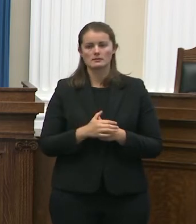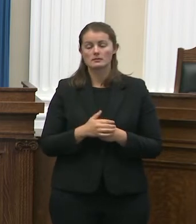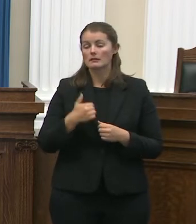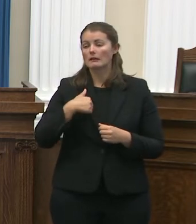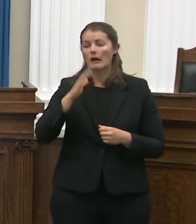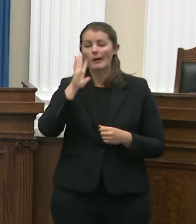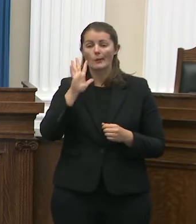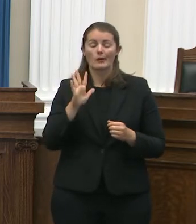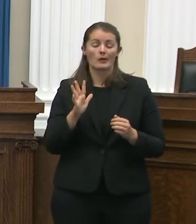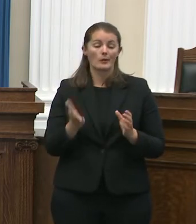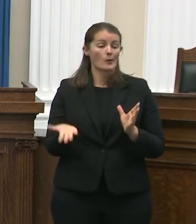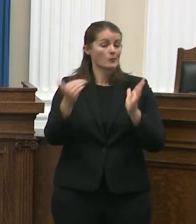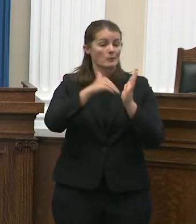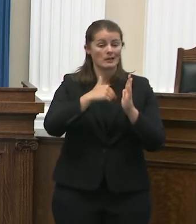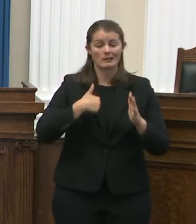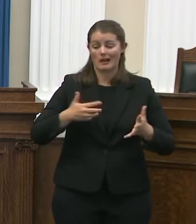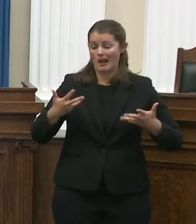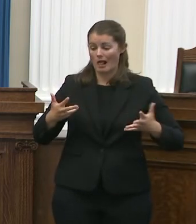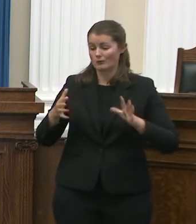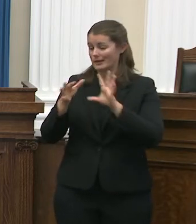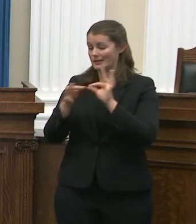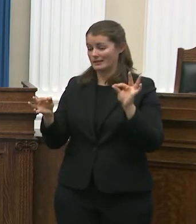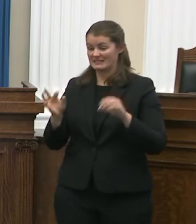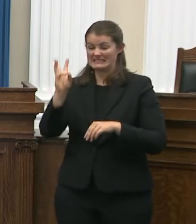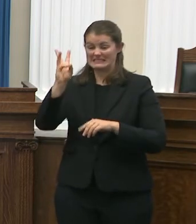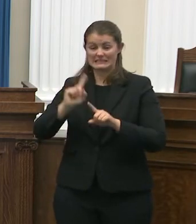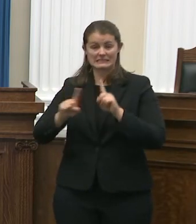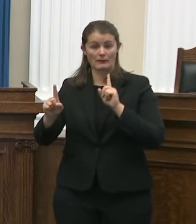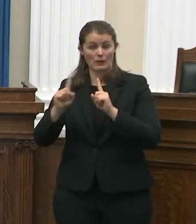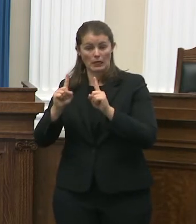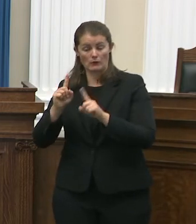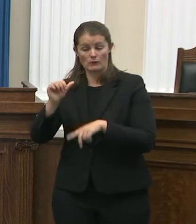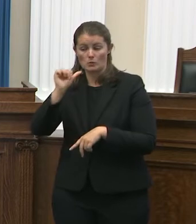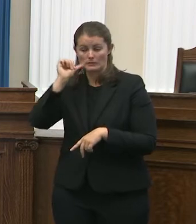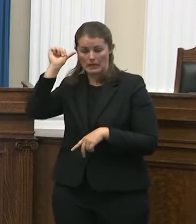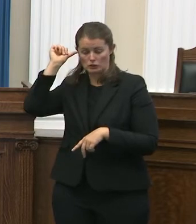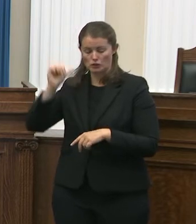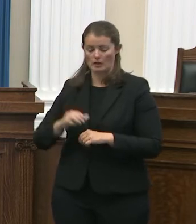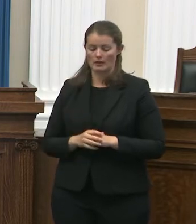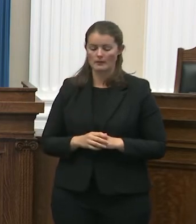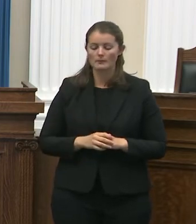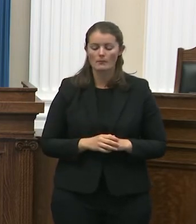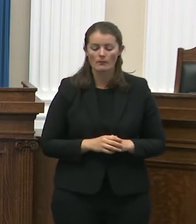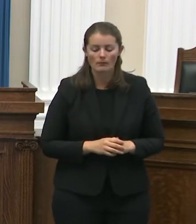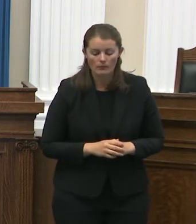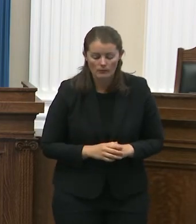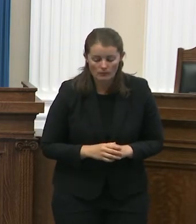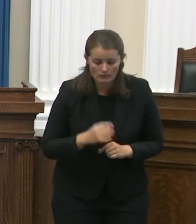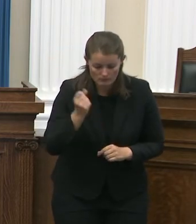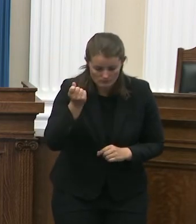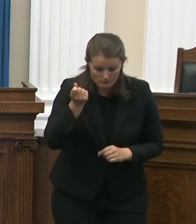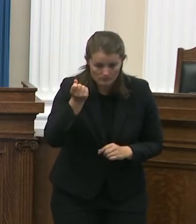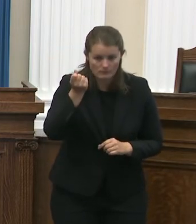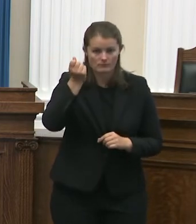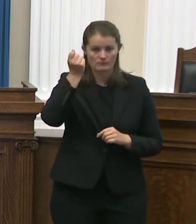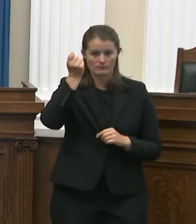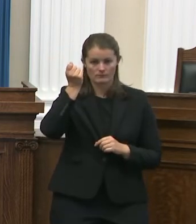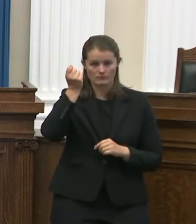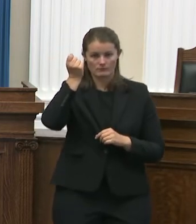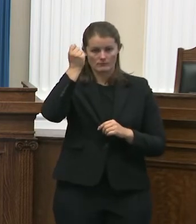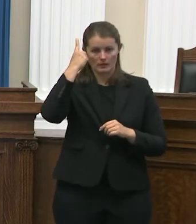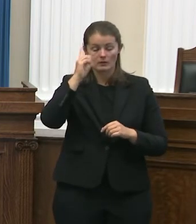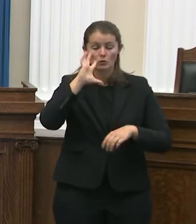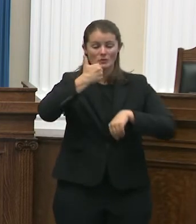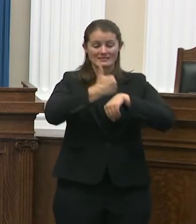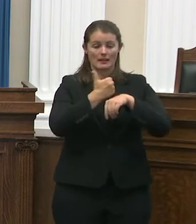interviews yesterday. I'm happy to look at revenue sources, but I am not naive. It takes a Republican vote in the Senate to say they support